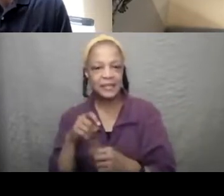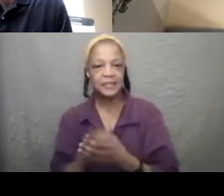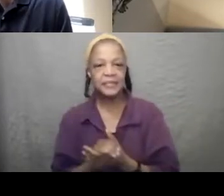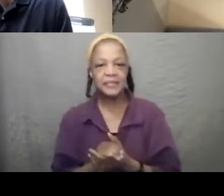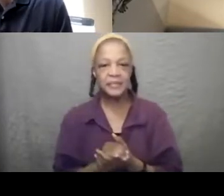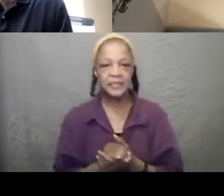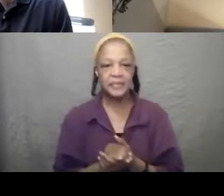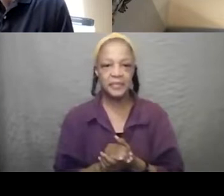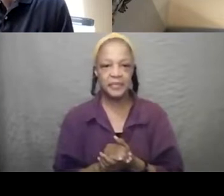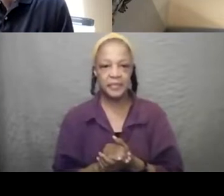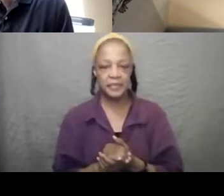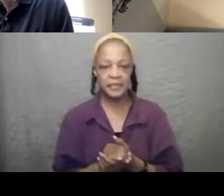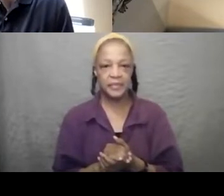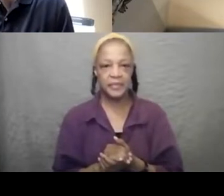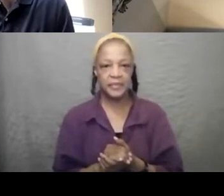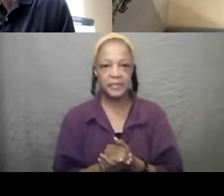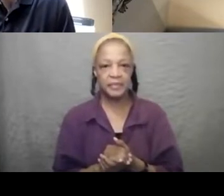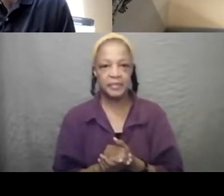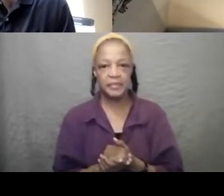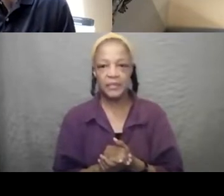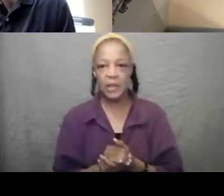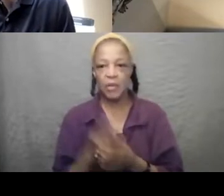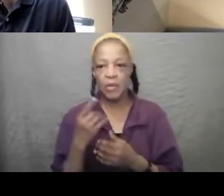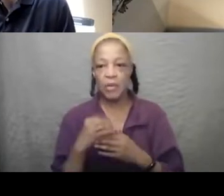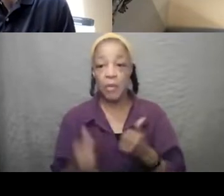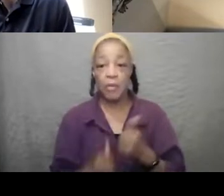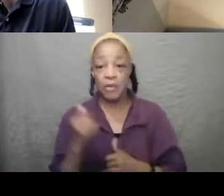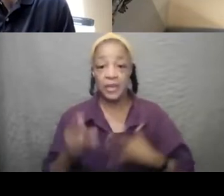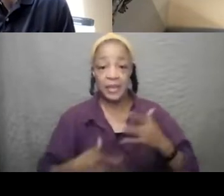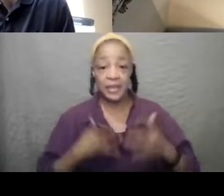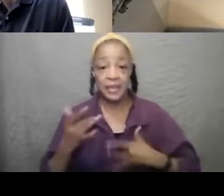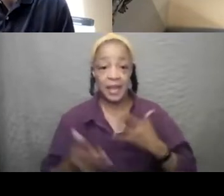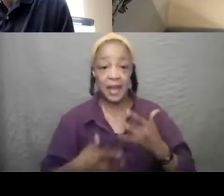think one of the most exciting